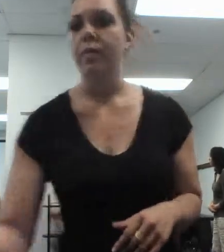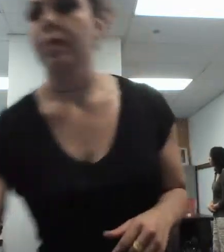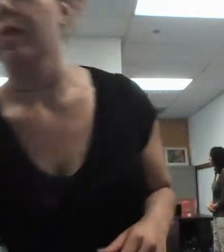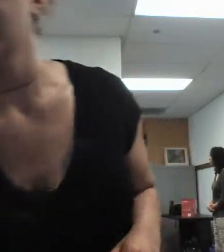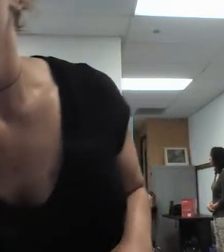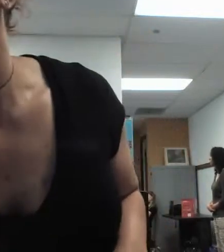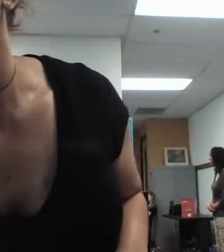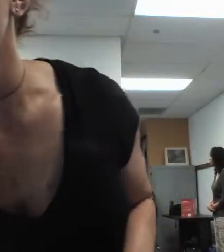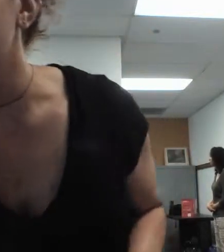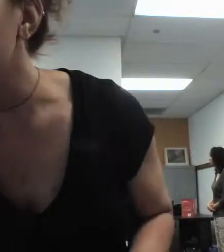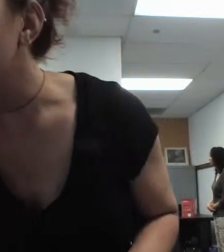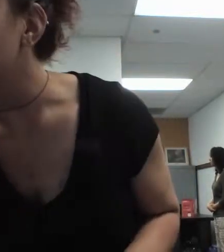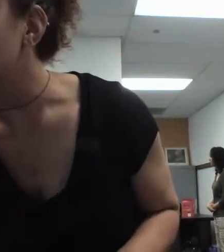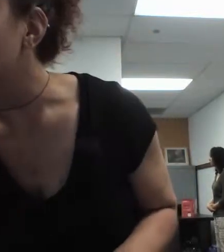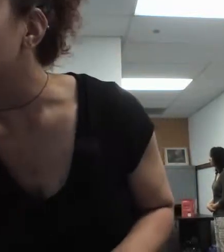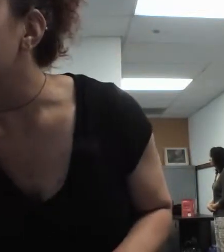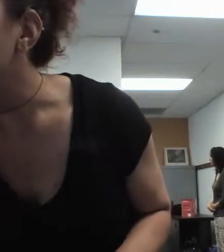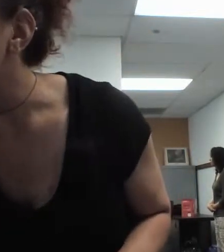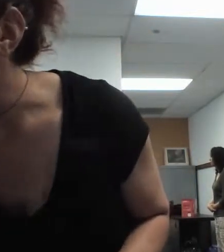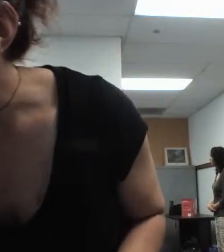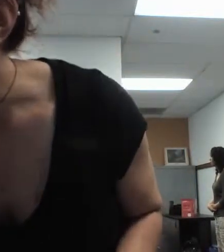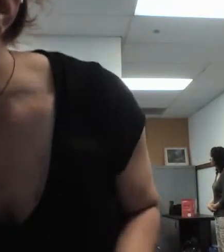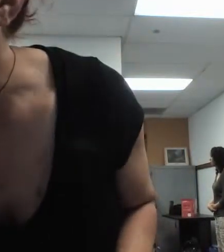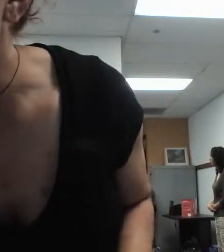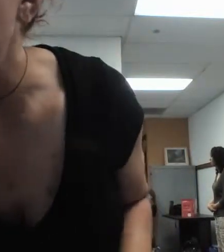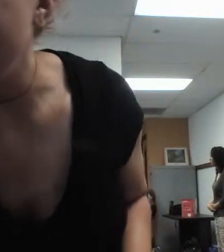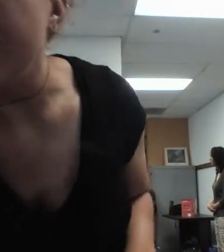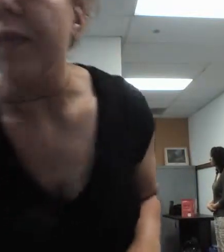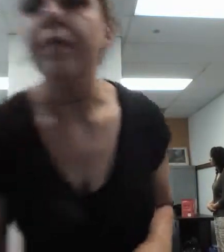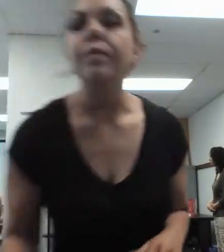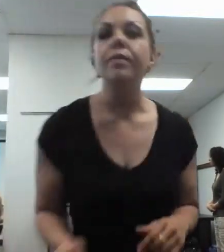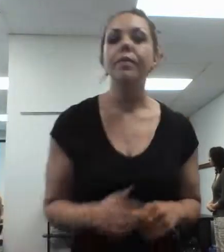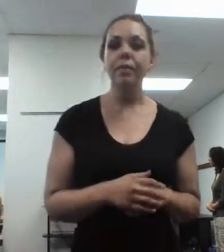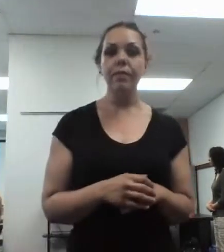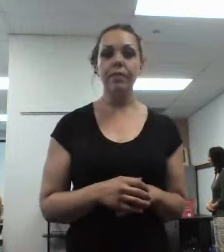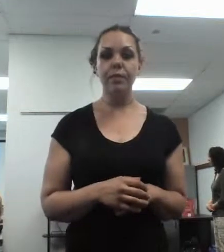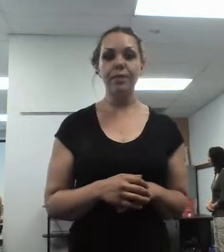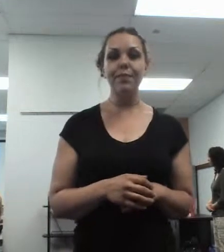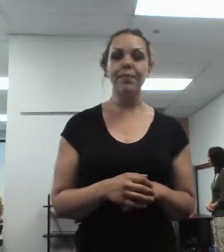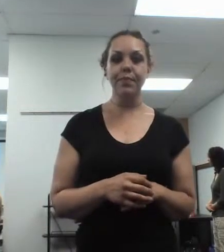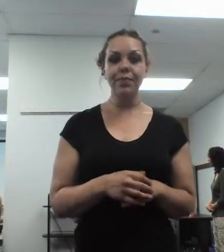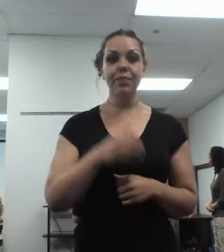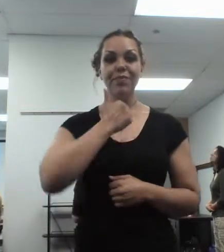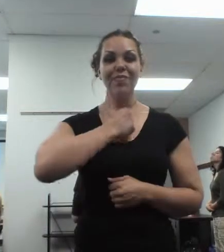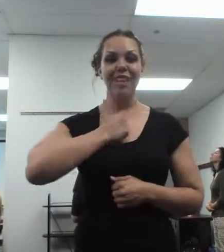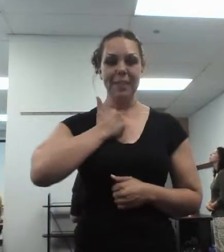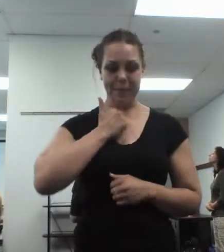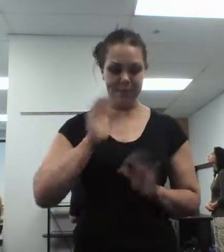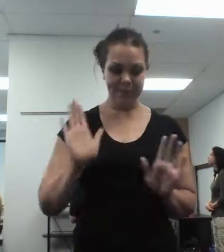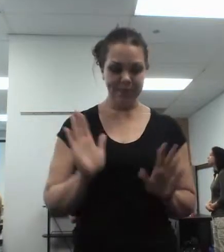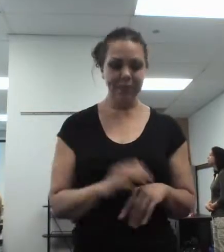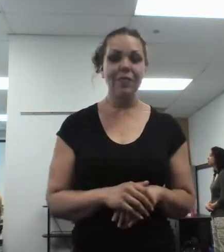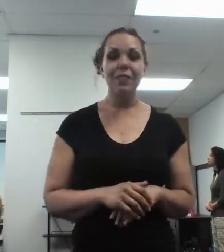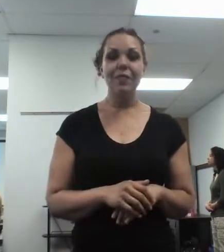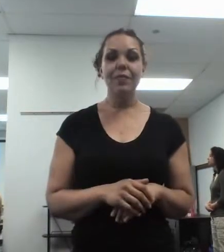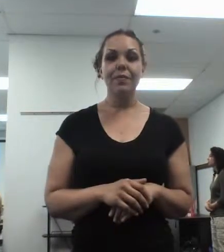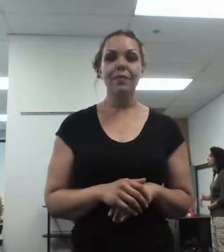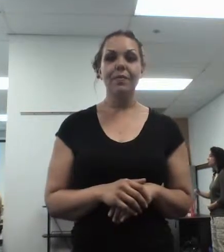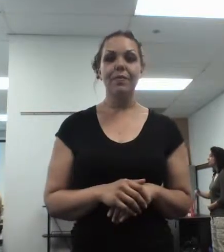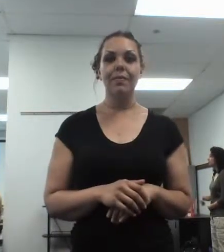I didn't say it that way, but I would definitely be trying it that way. Sorry, because that makes the point, right? Okay, so we want to